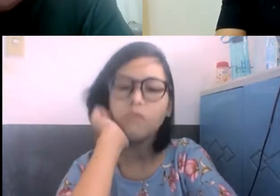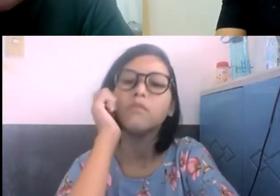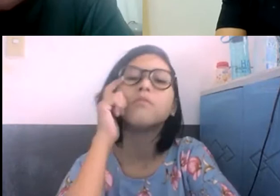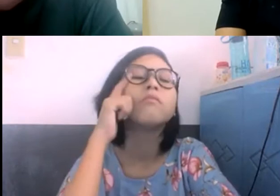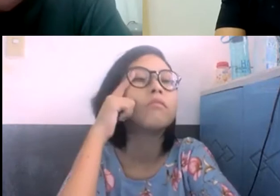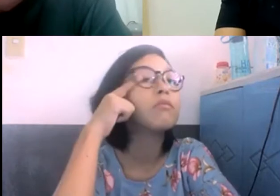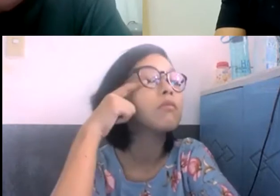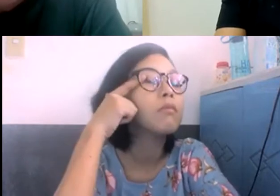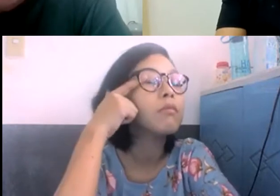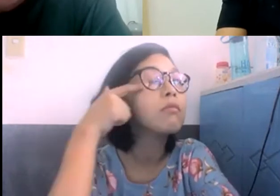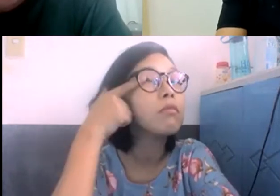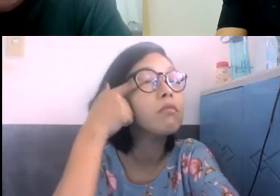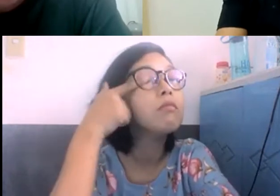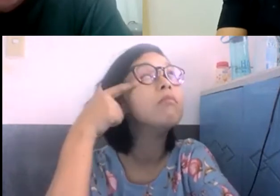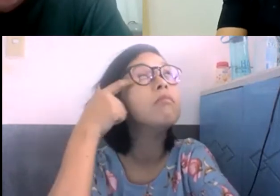Okay, sir.